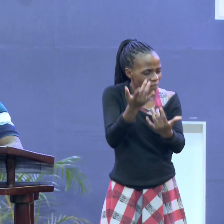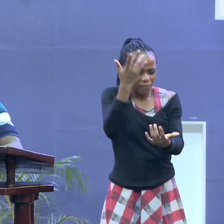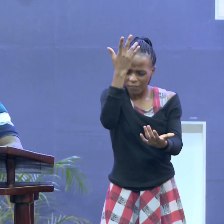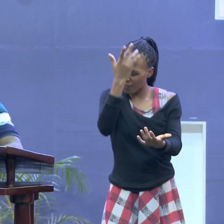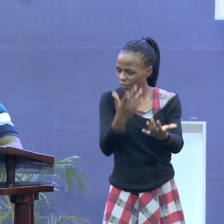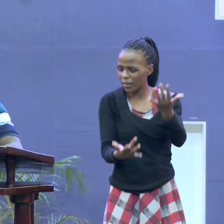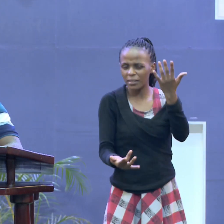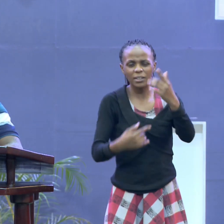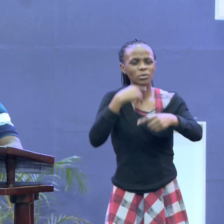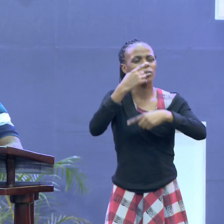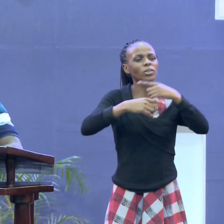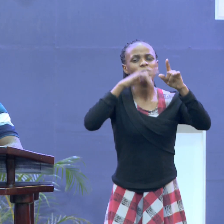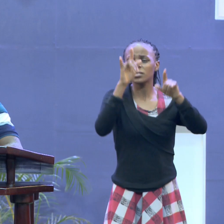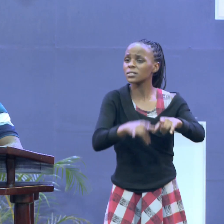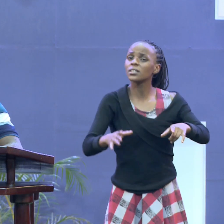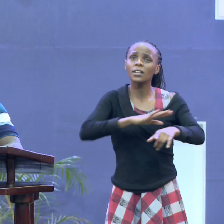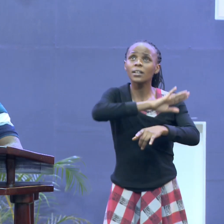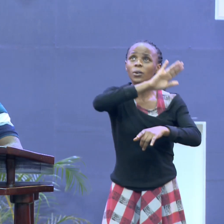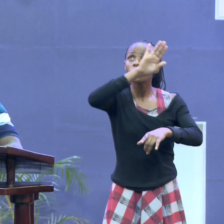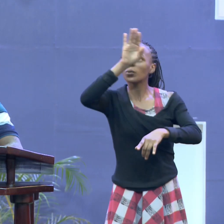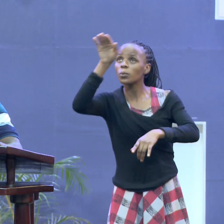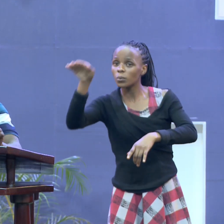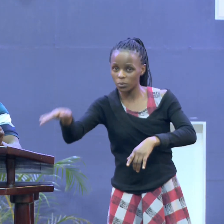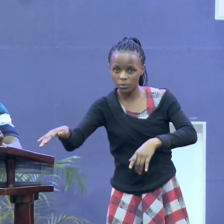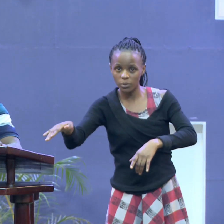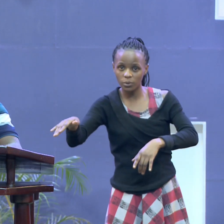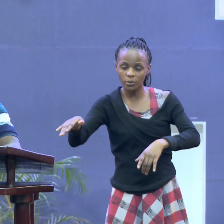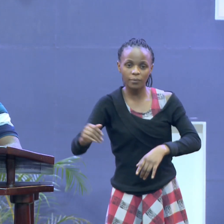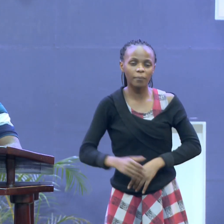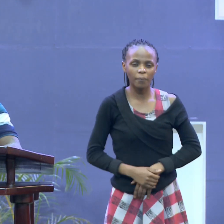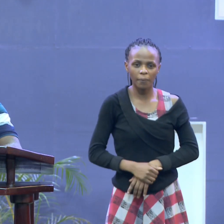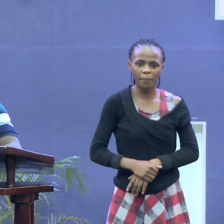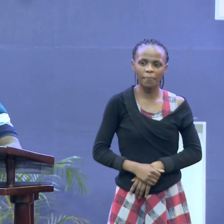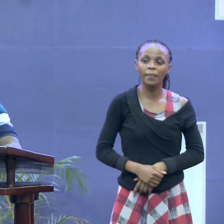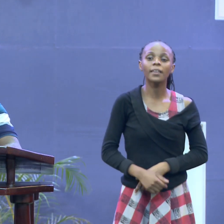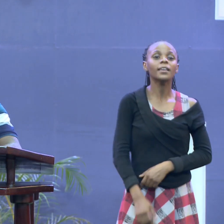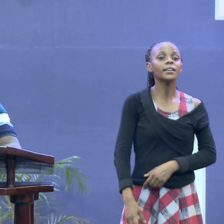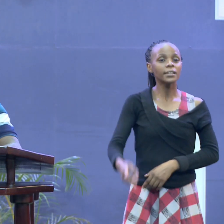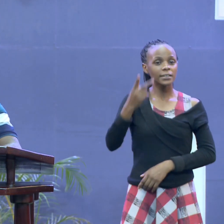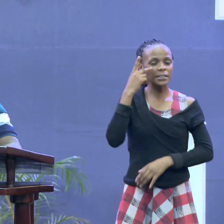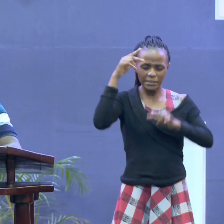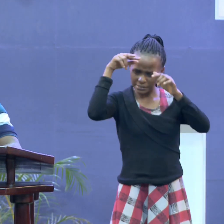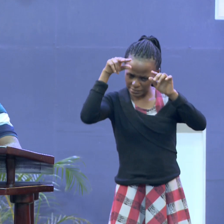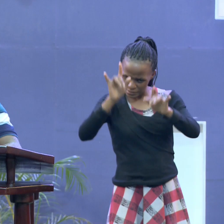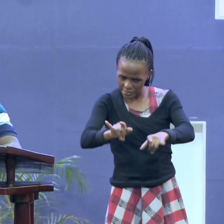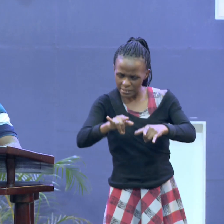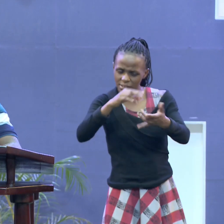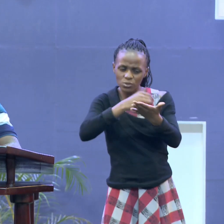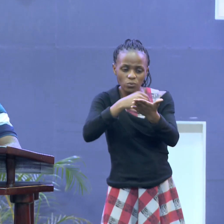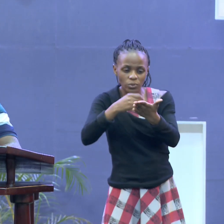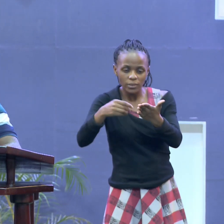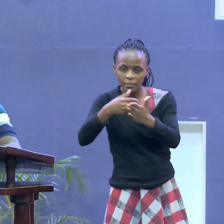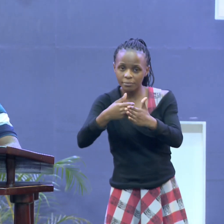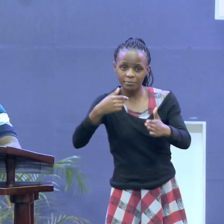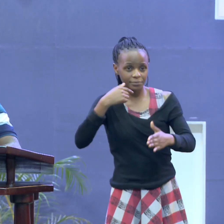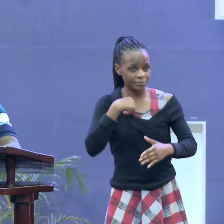all day. Omuliro ogwaka okuzibya obudde. See, it stands written before me. Laba kiwandiikiddwa